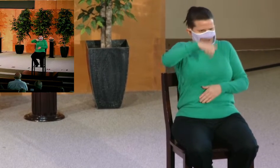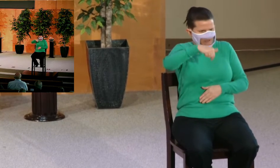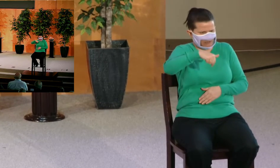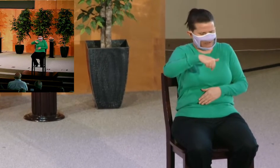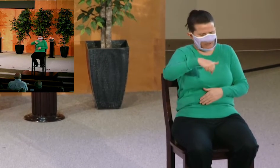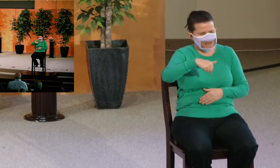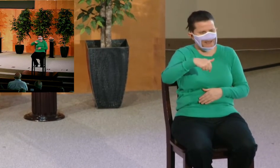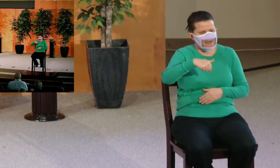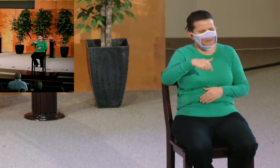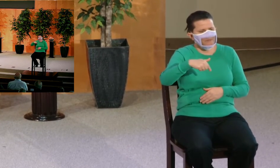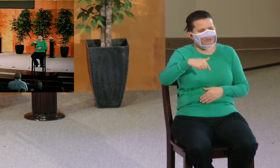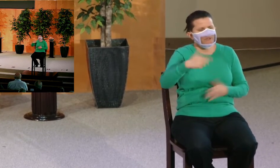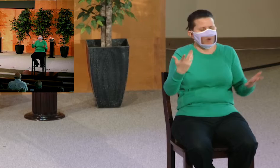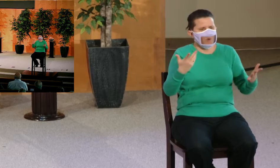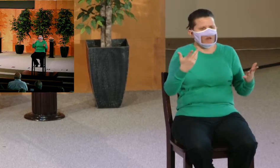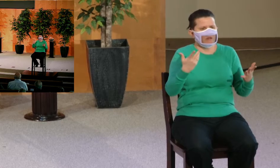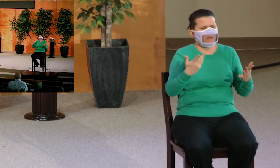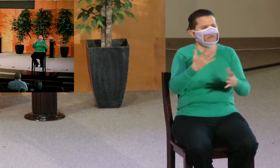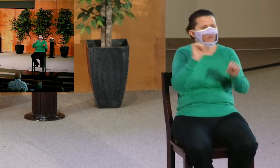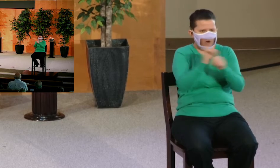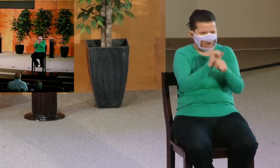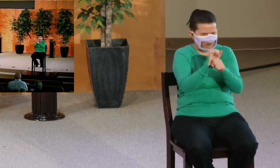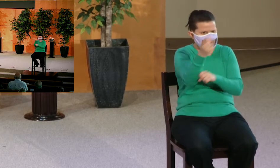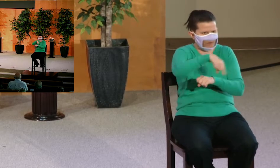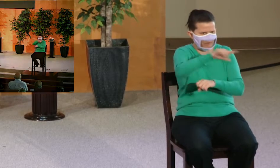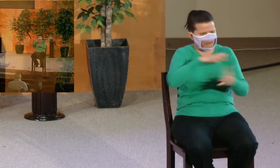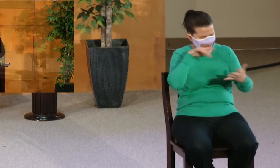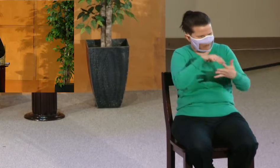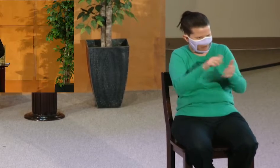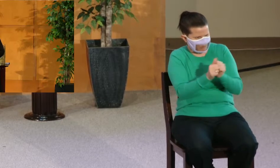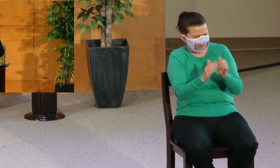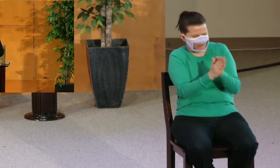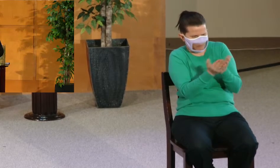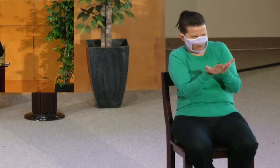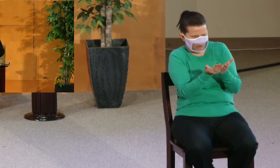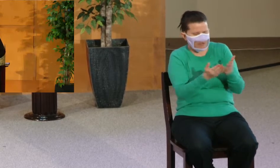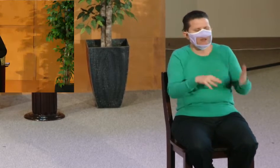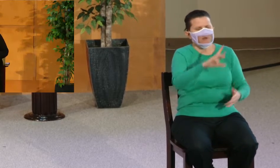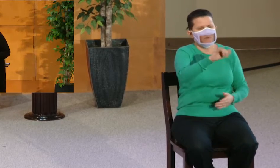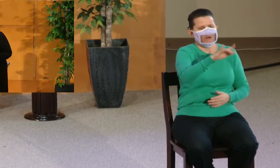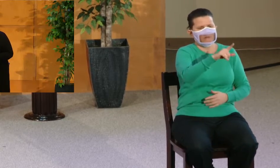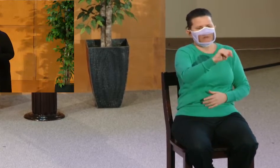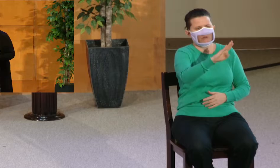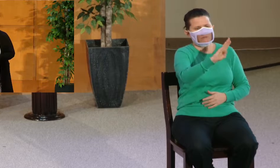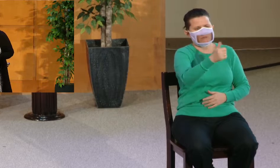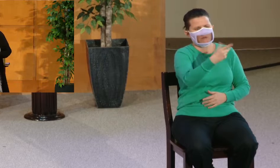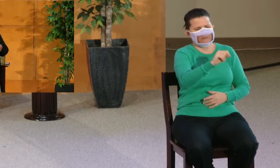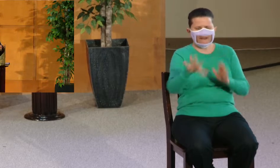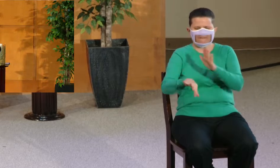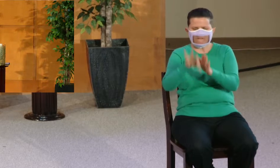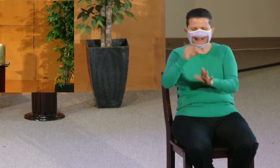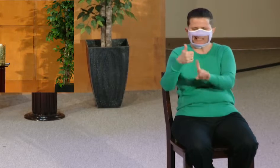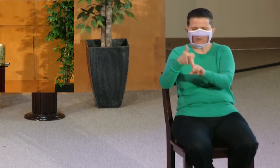culminate the work that we've been doing with Robert Brummett's book, Finding Yourself in Transition.